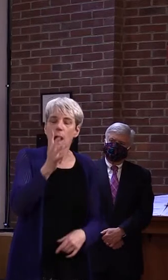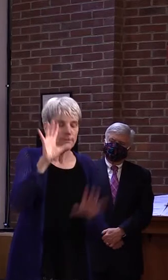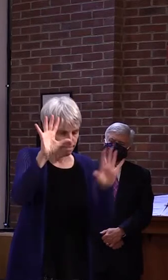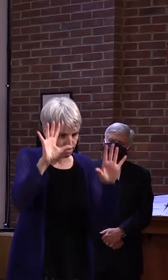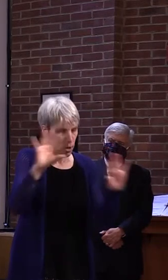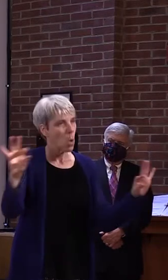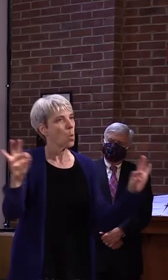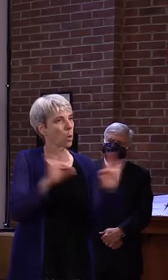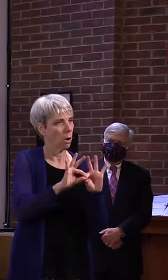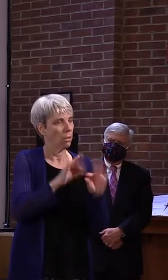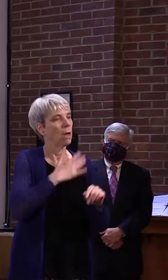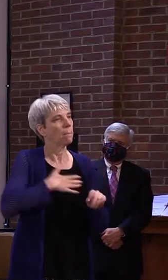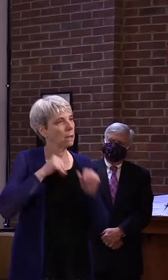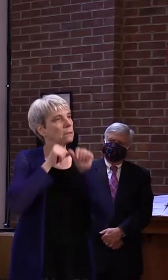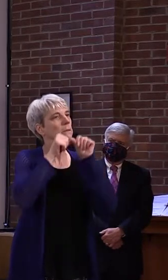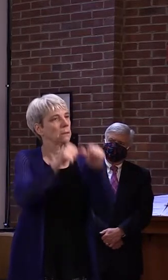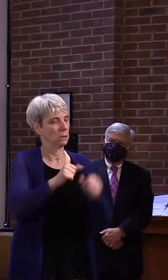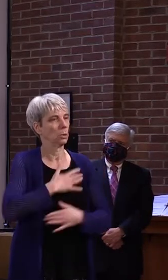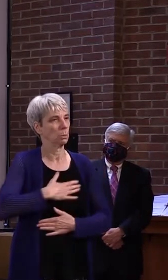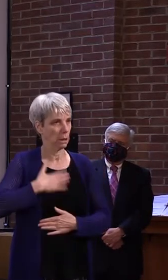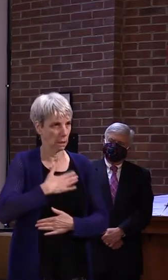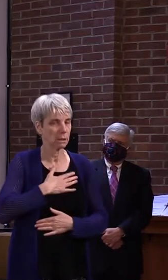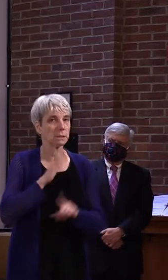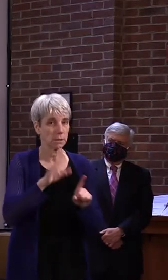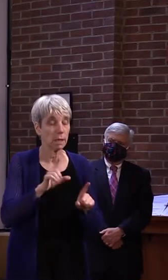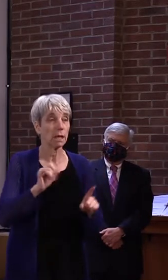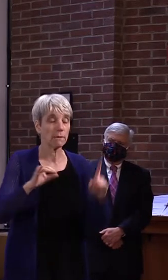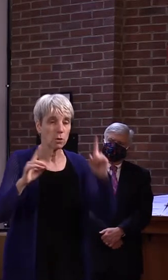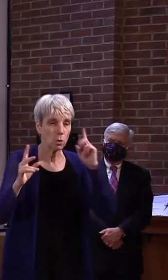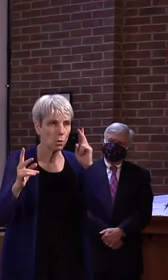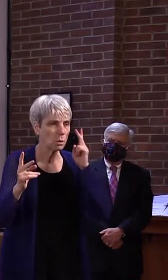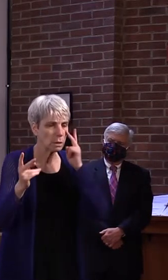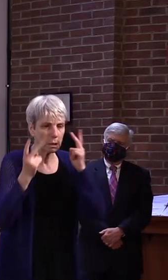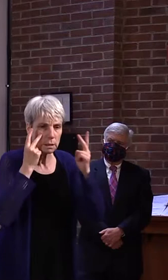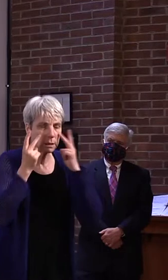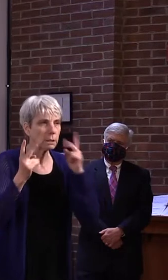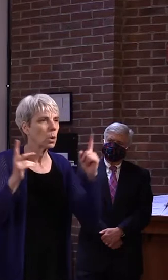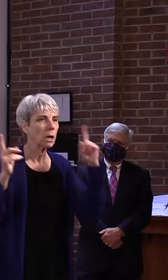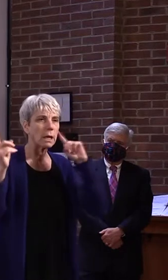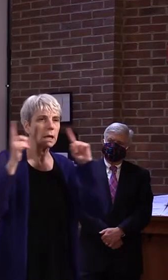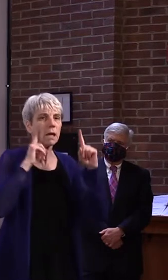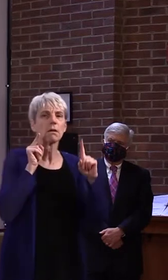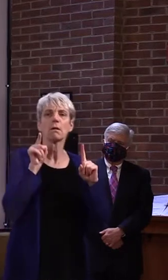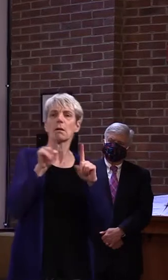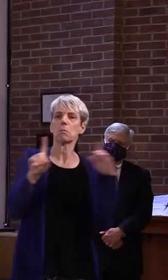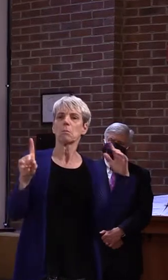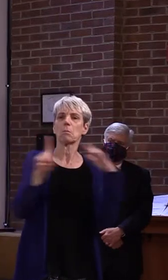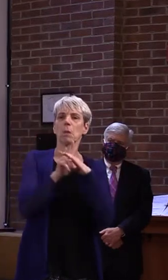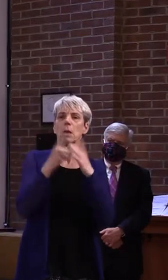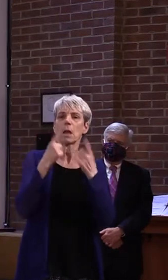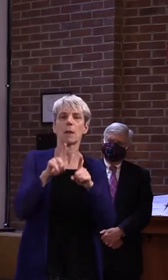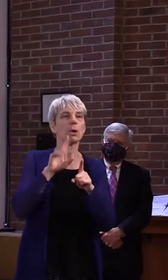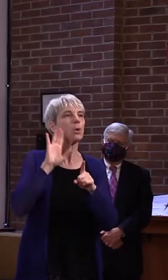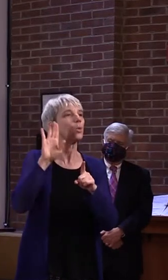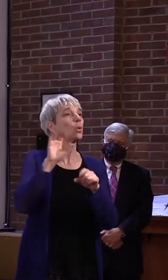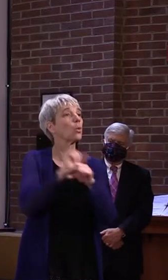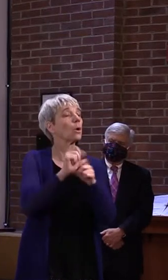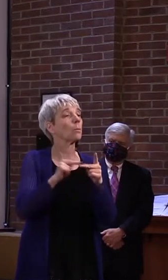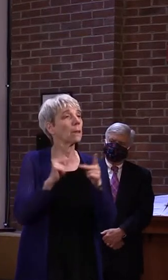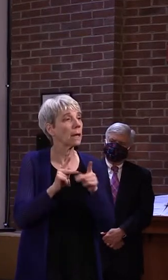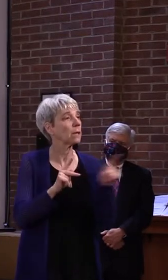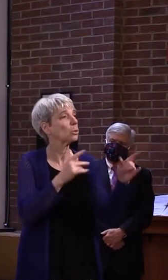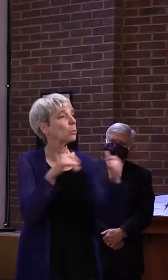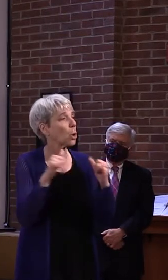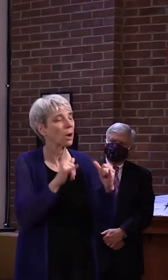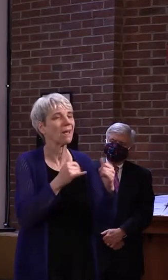so. And if you learn of a possible exposure or a case at your place of business, contact the health department